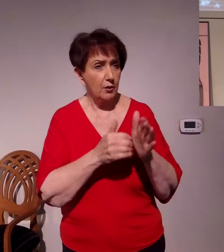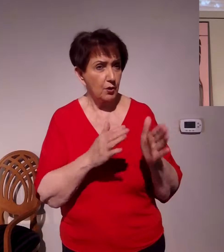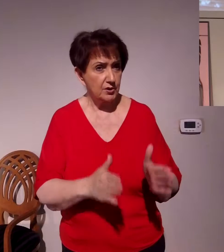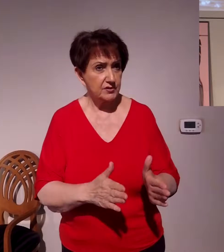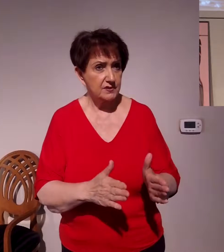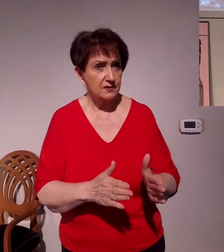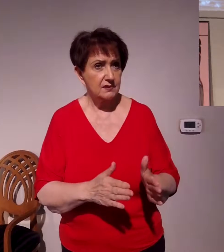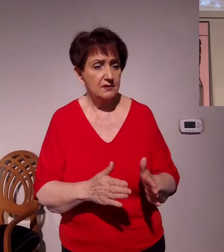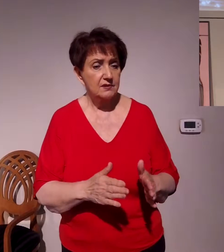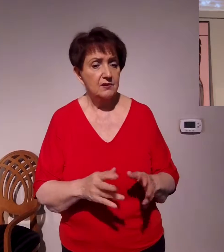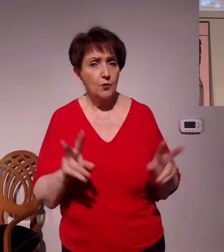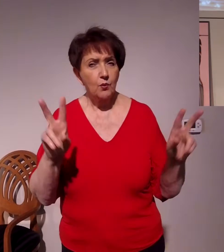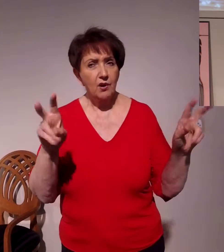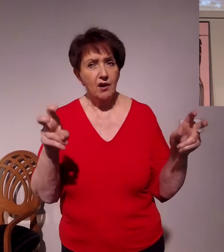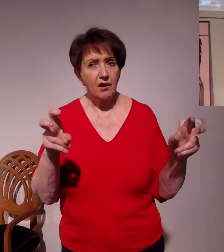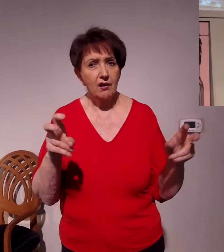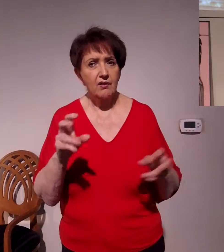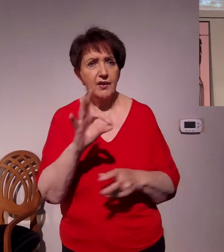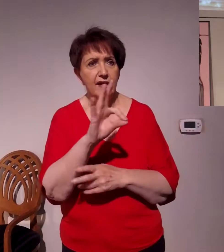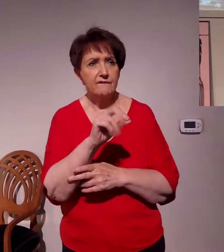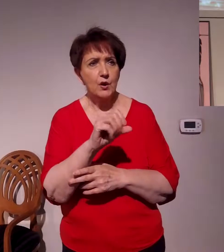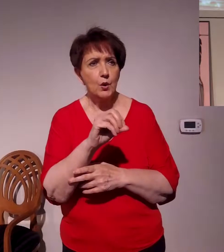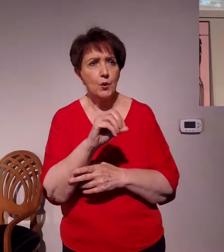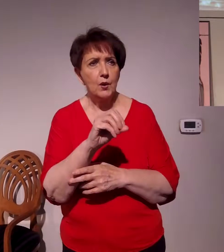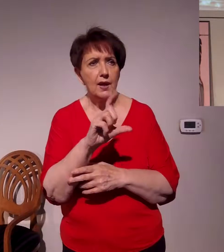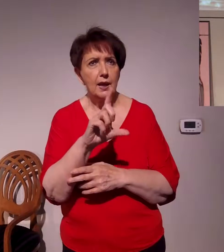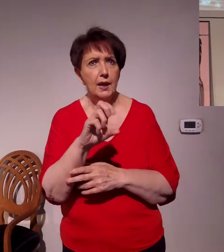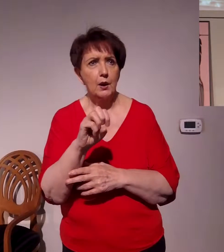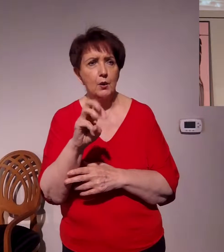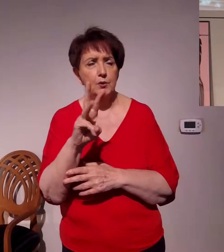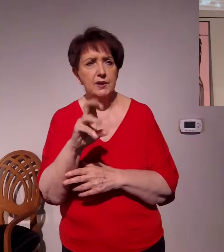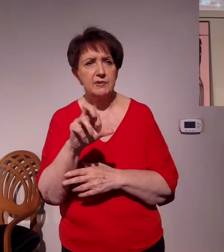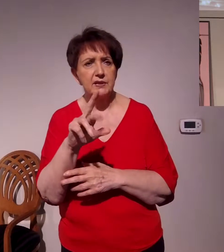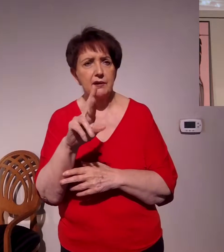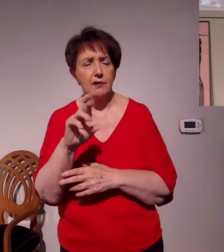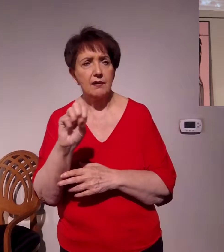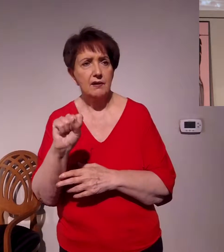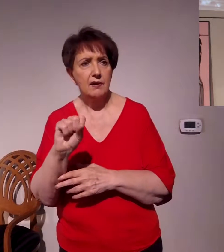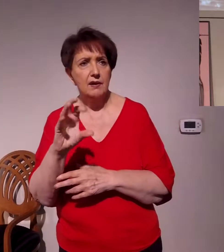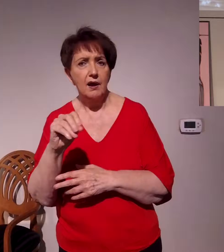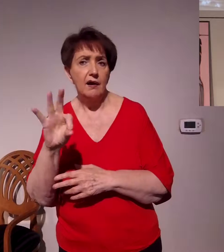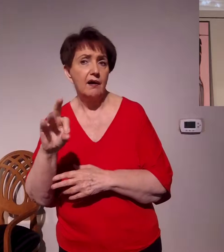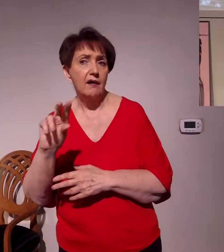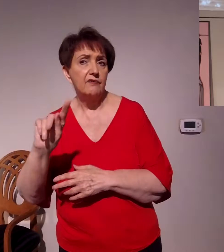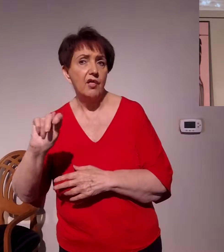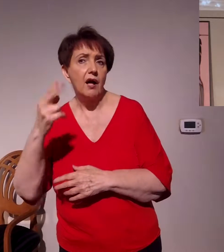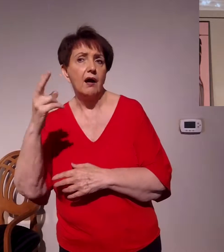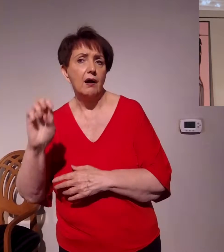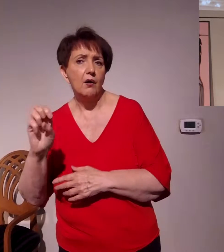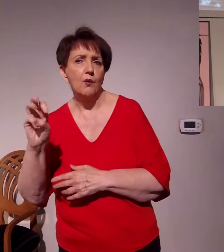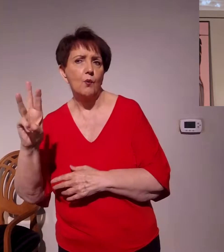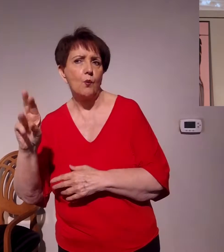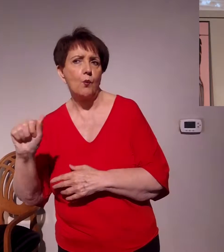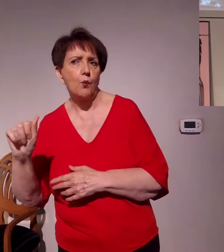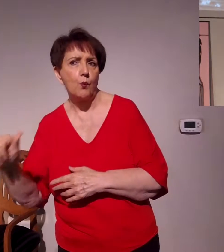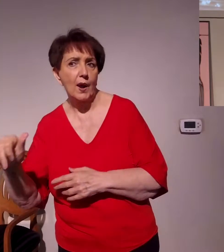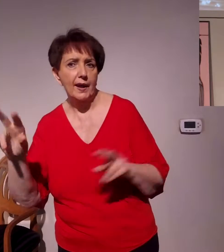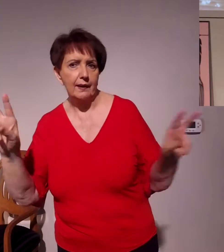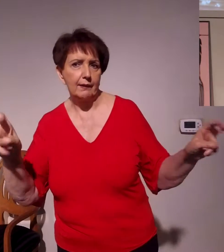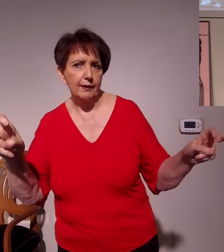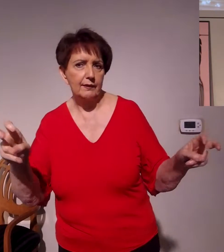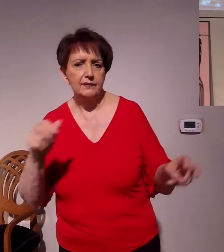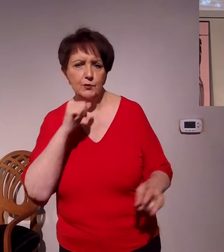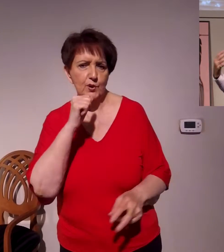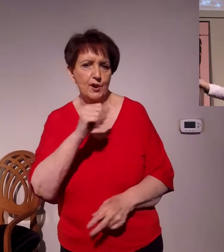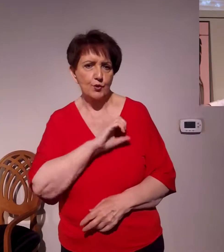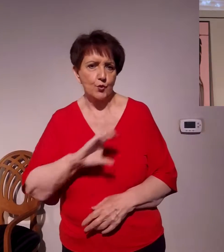they were called the followers of the way. They were followers of the way. They weren't known as